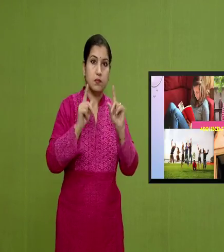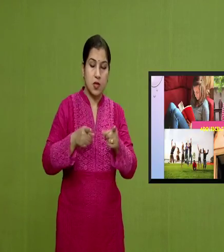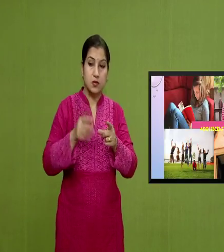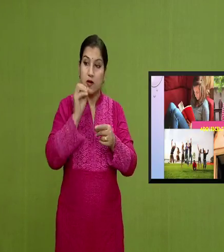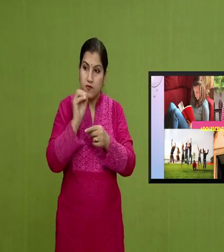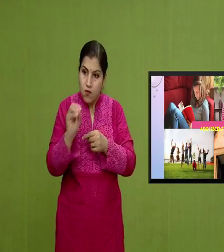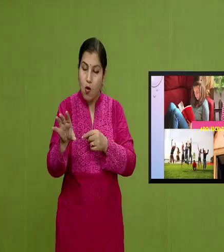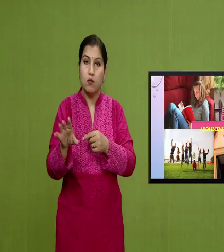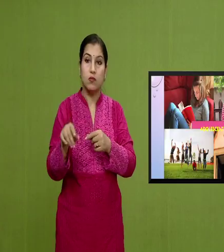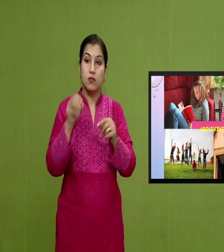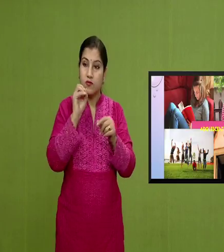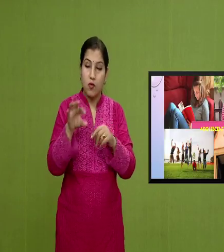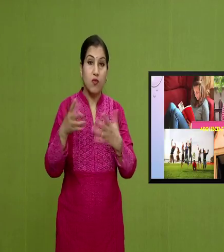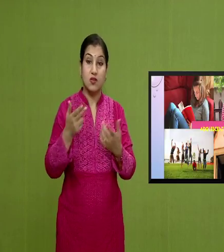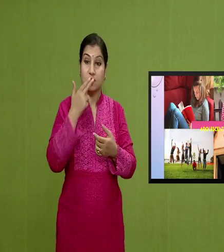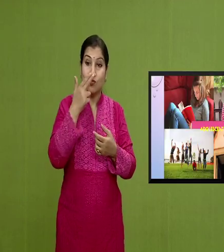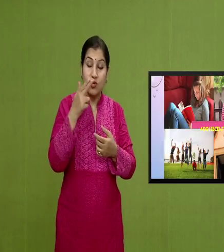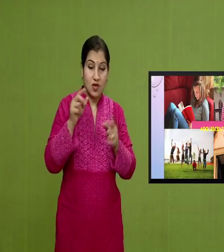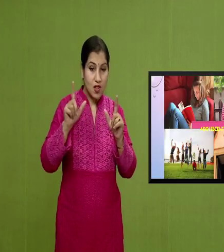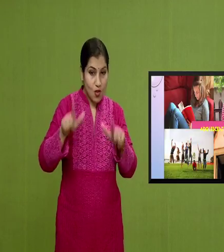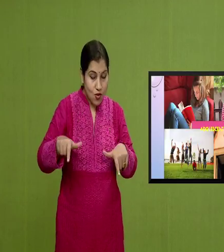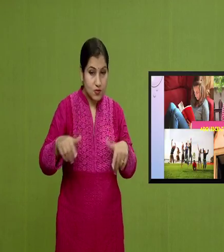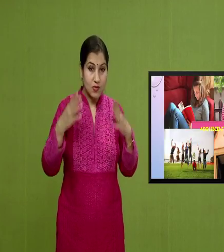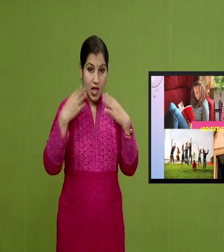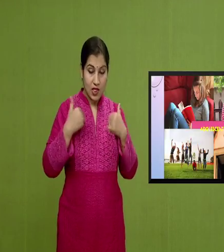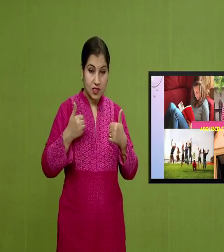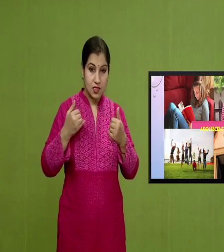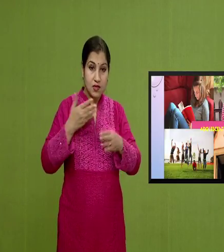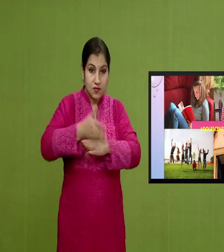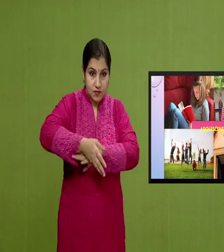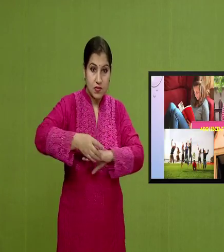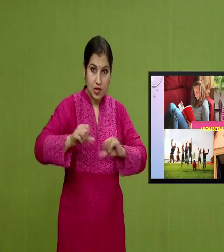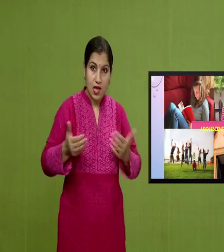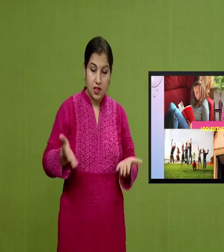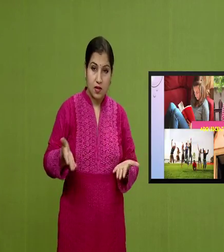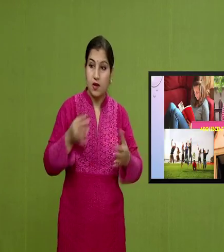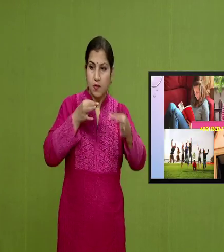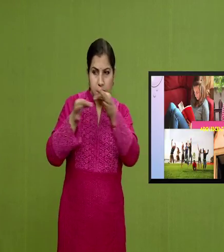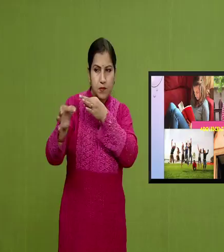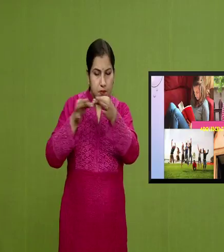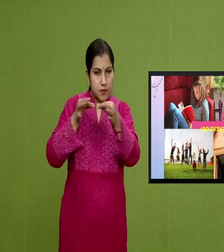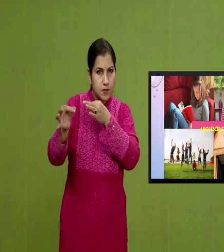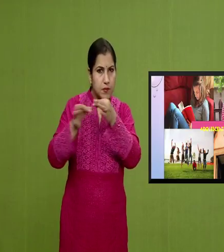that smoking can cause to him in health,